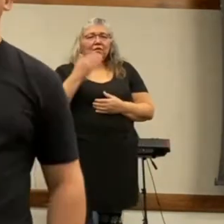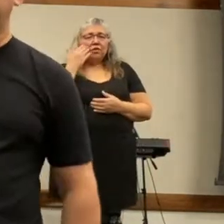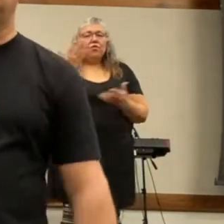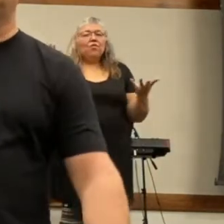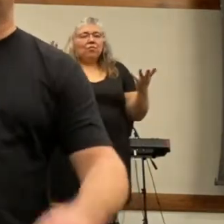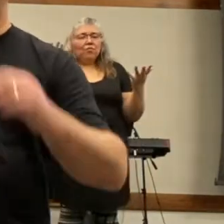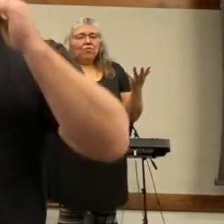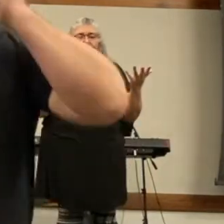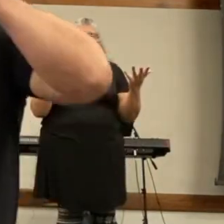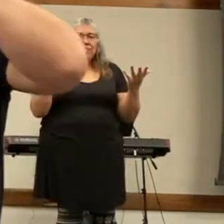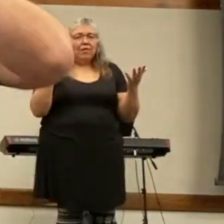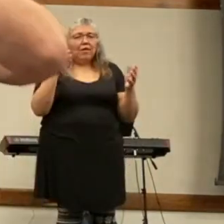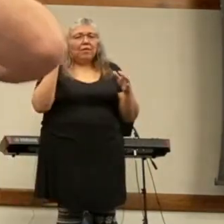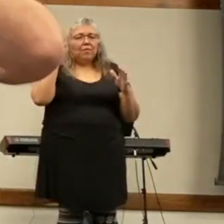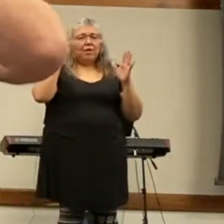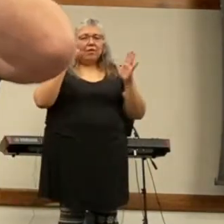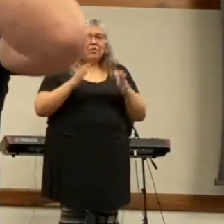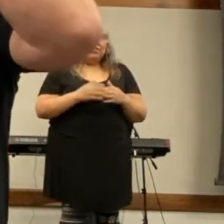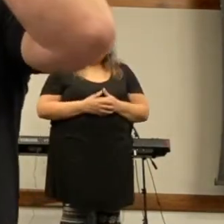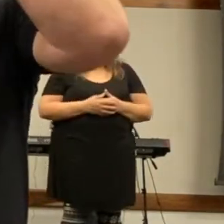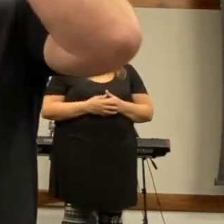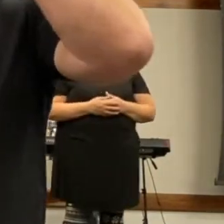Pastor?